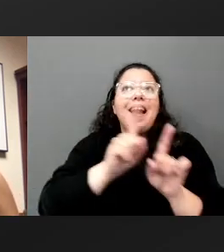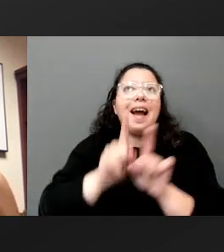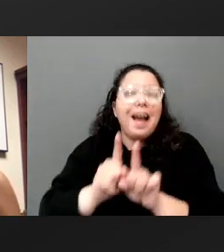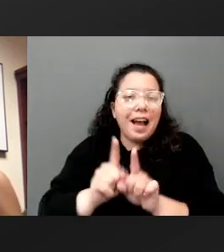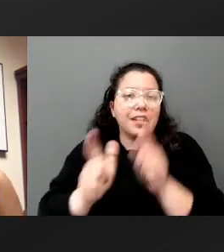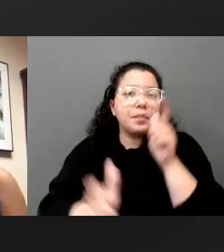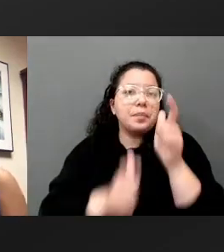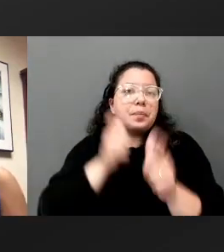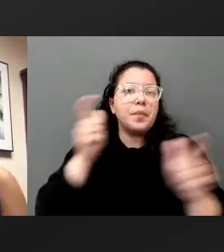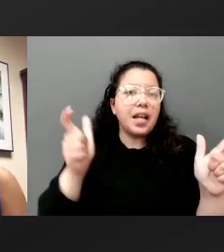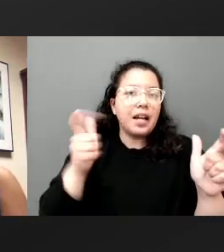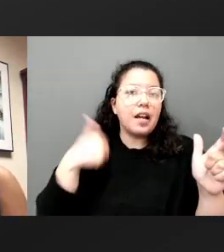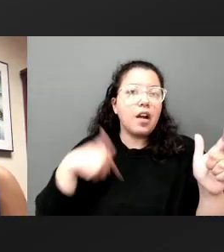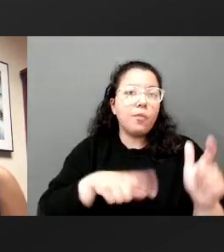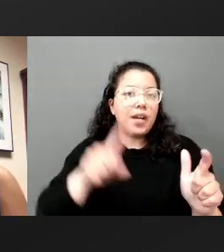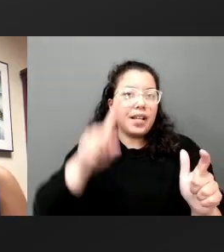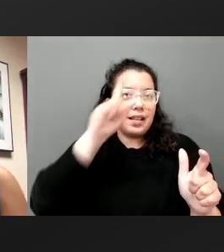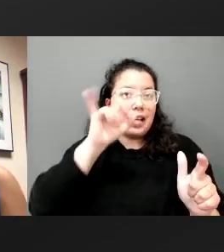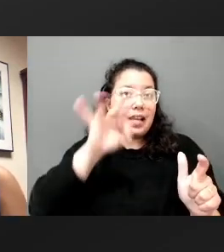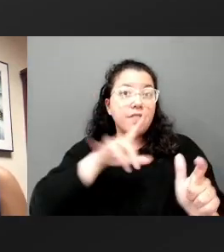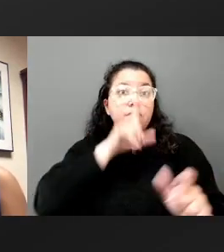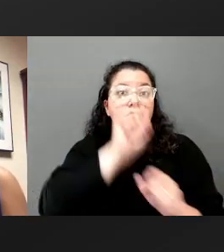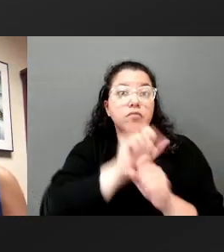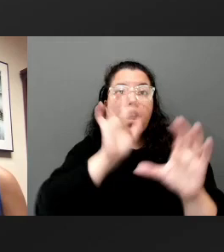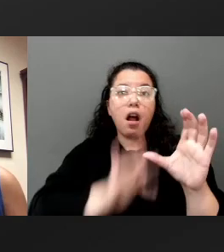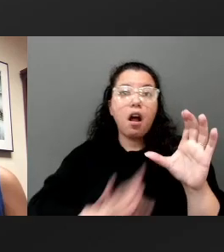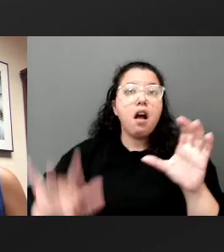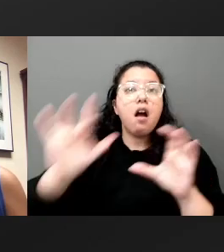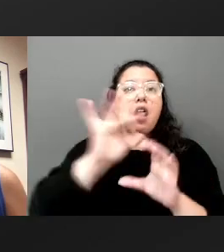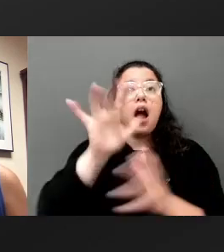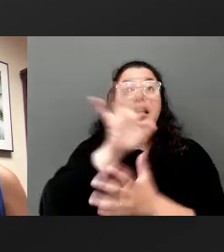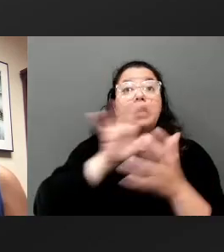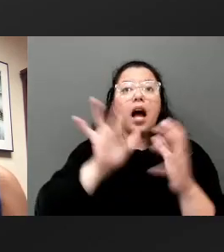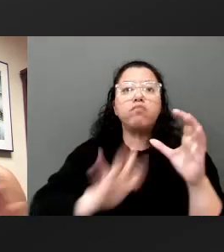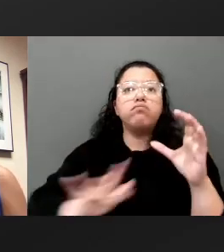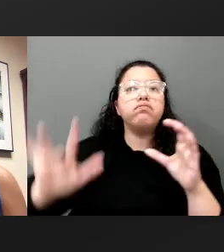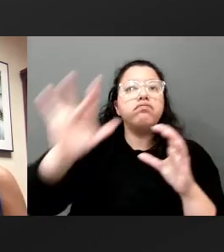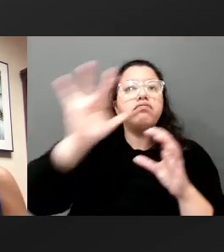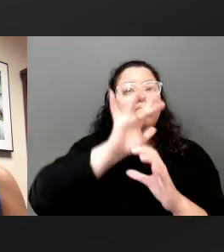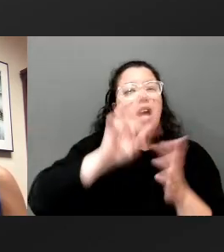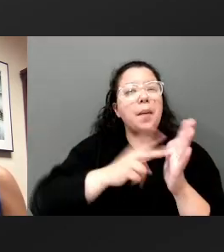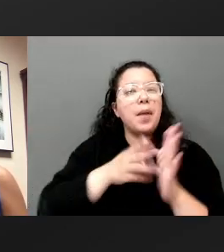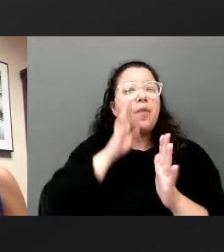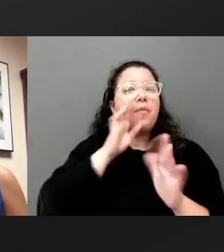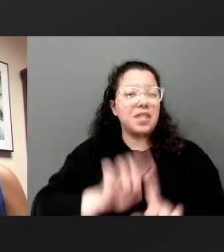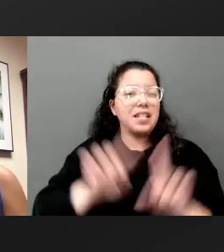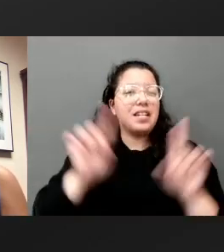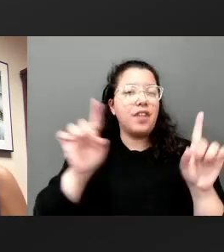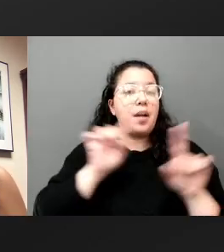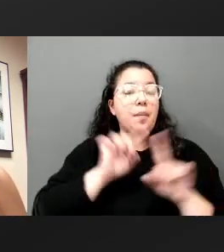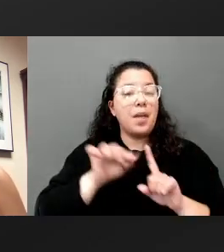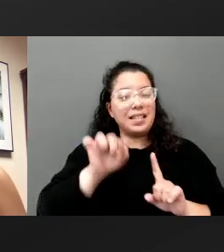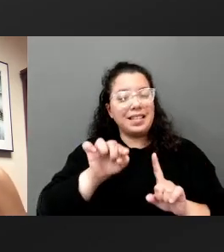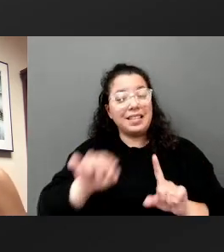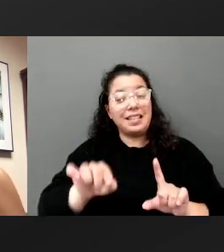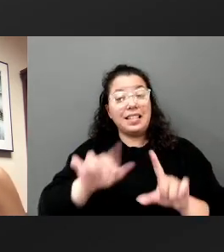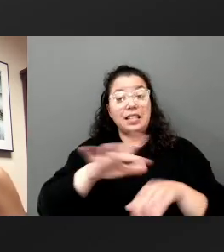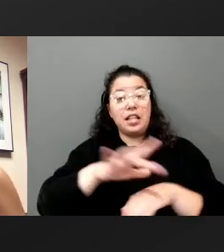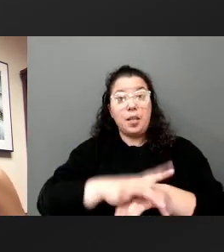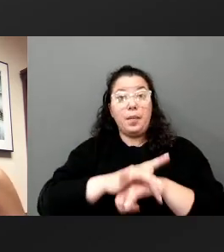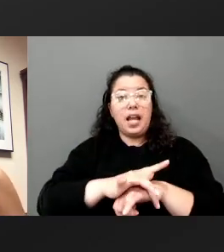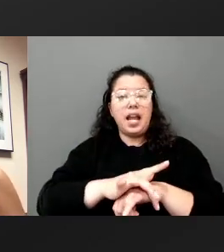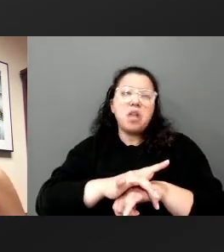like cloud-free atmosphere. So this is just the beginning. This is a Jupiter-sized planet. It's very